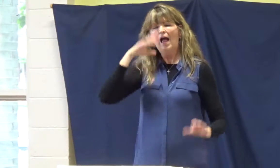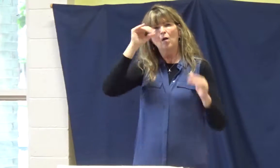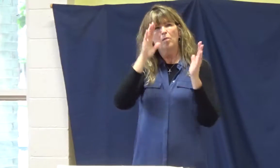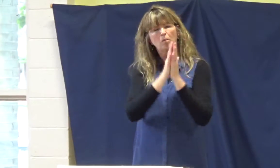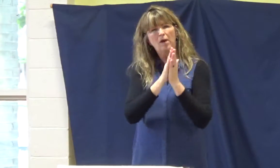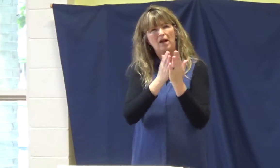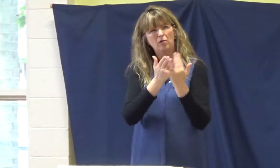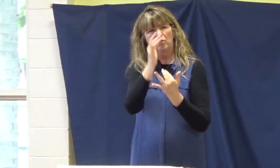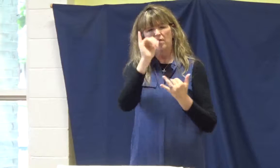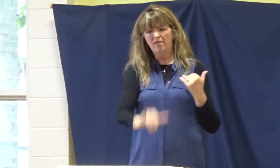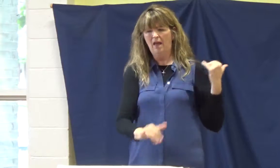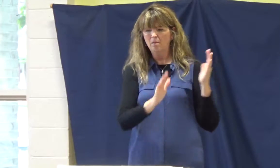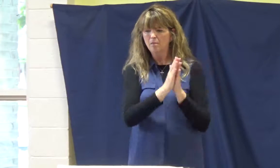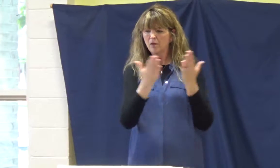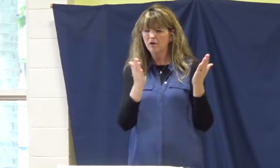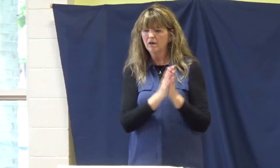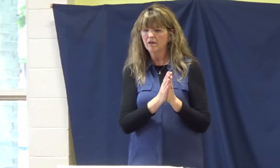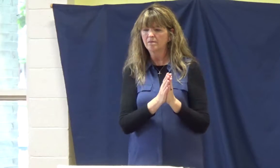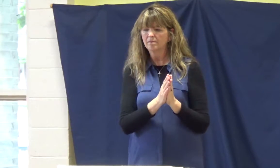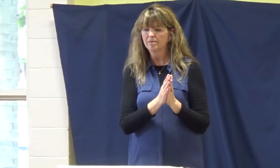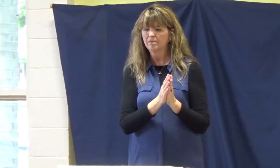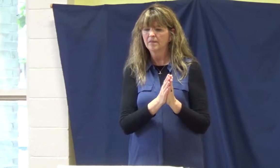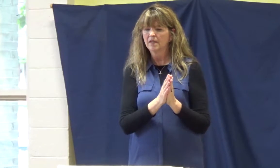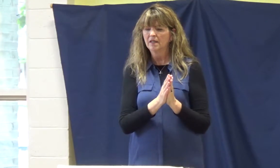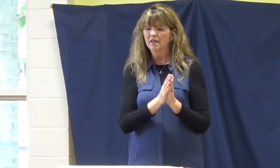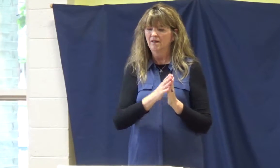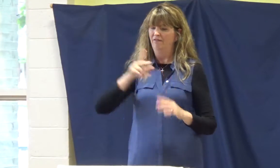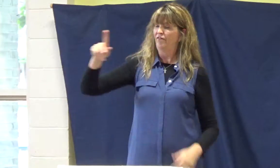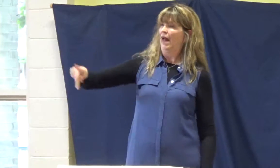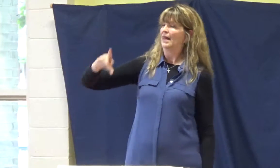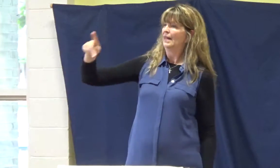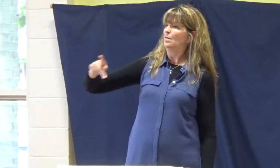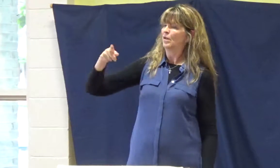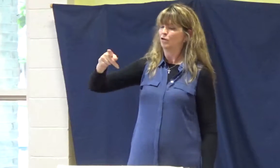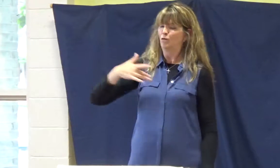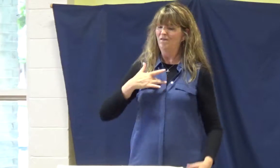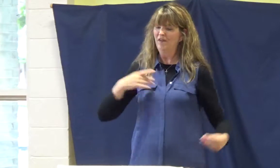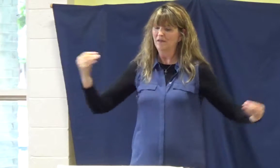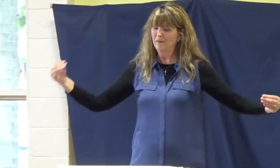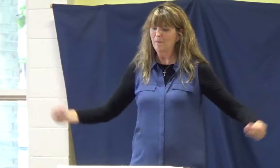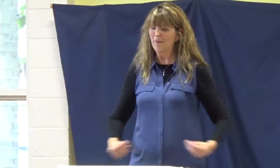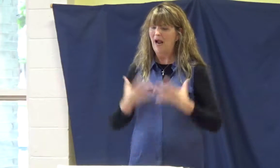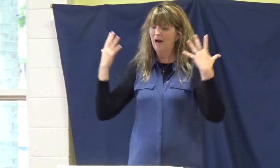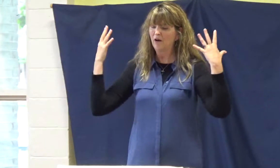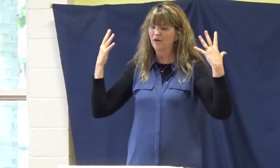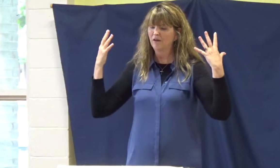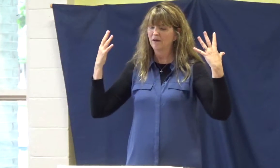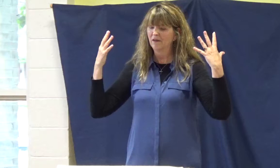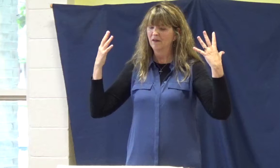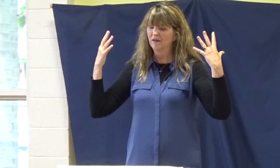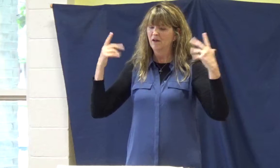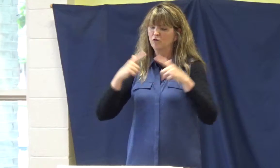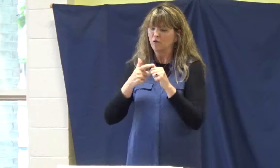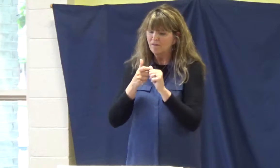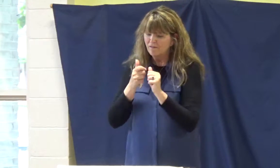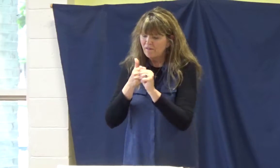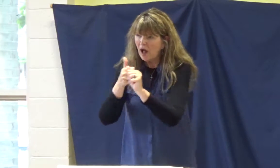answer. I also hope and pray that through this book of Philemon, that you'll feel inspired